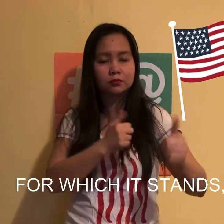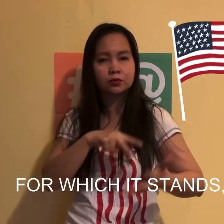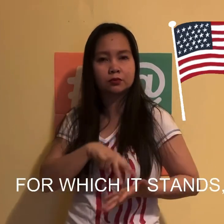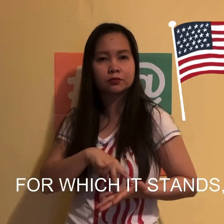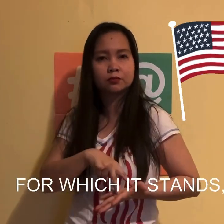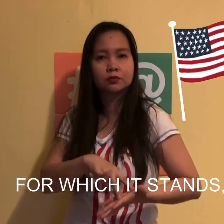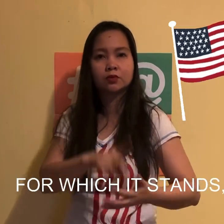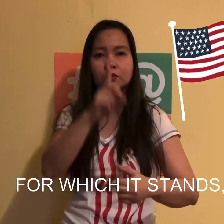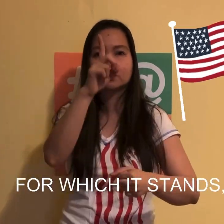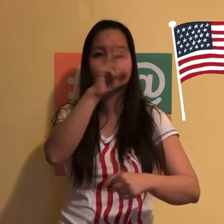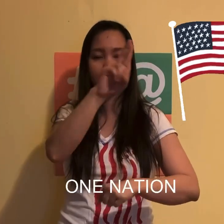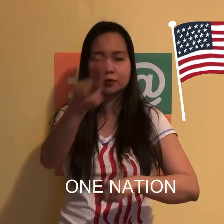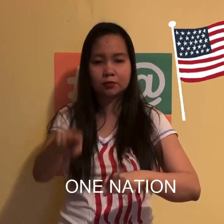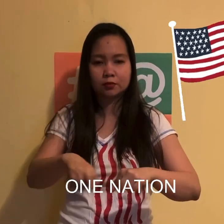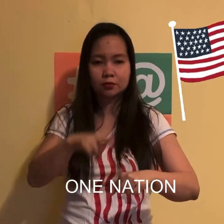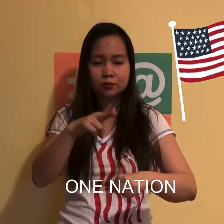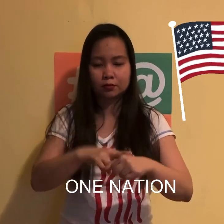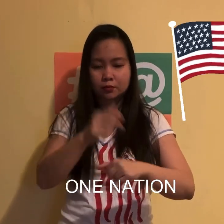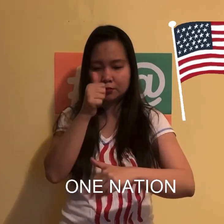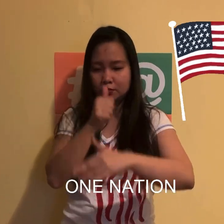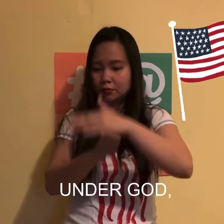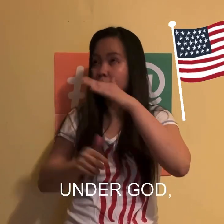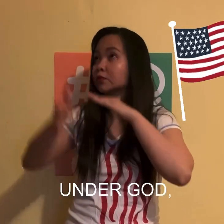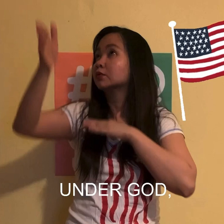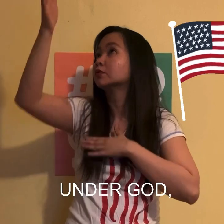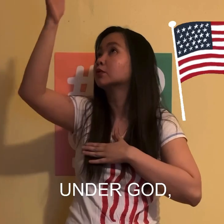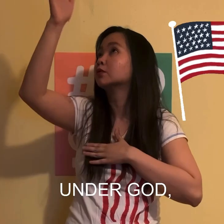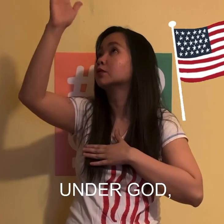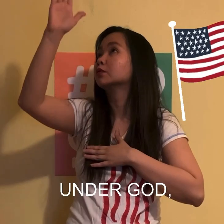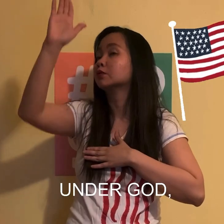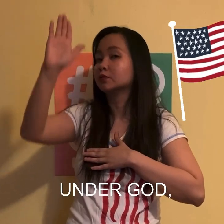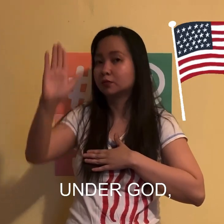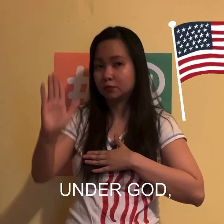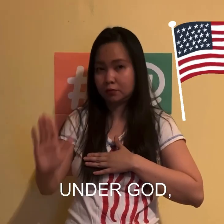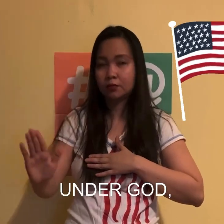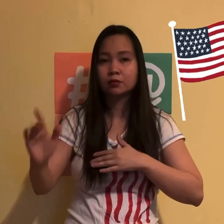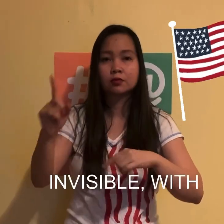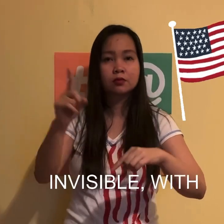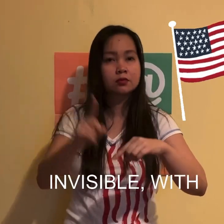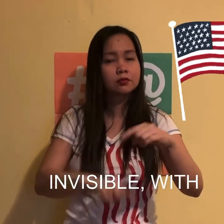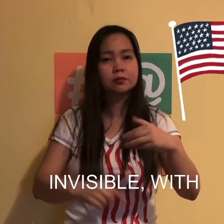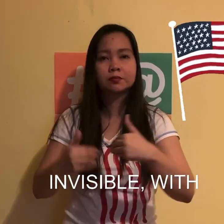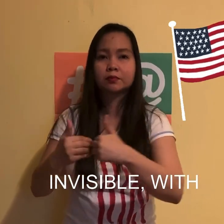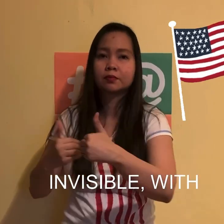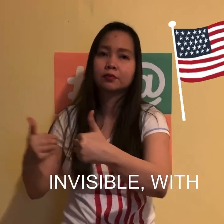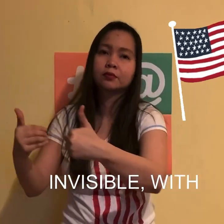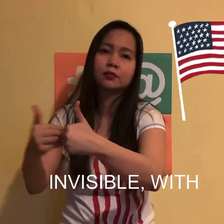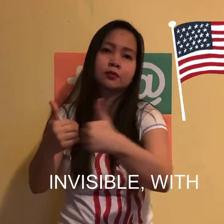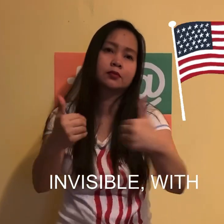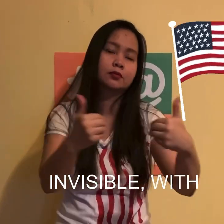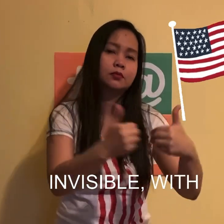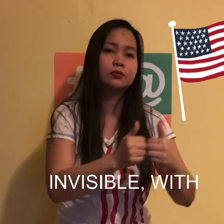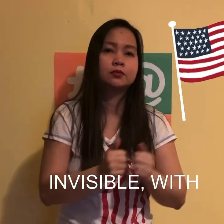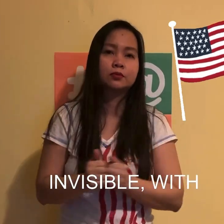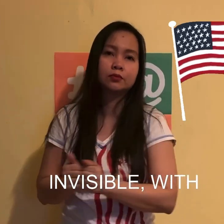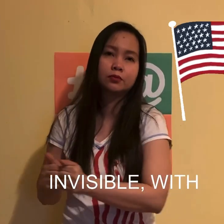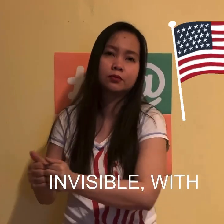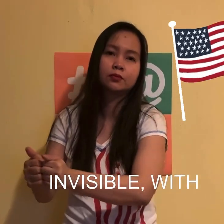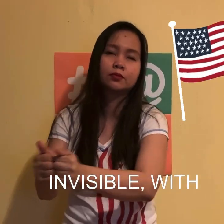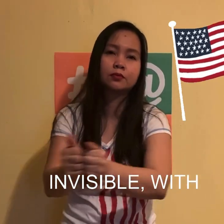paper made out of wood, which means it doesn't rip as easily. Even if you fold it thousands of times. The ink used for printing money